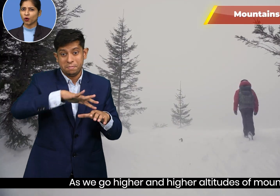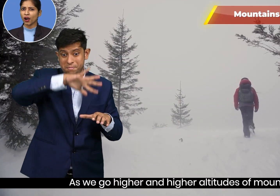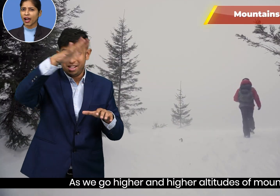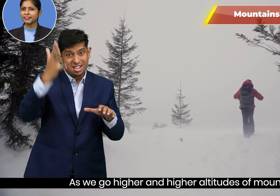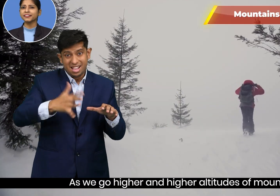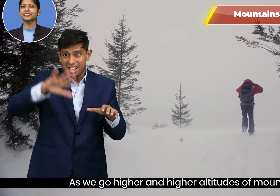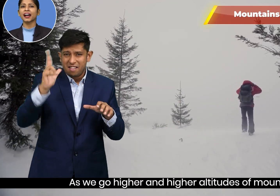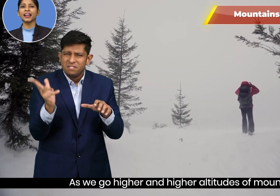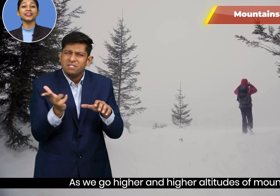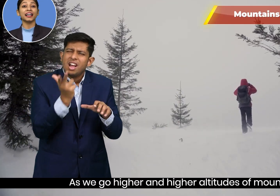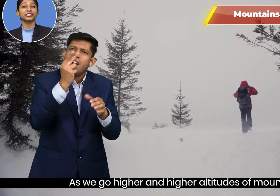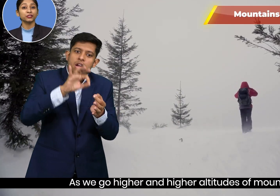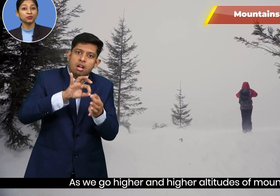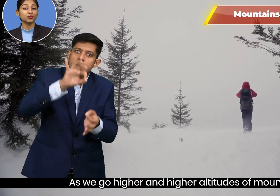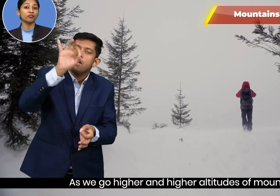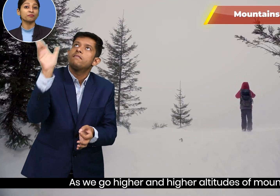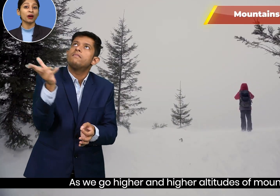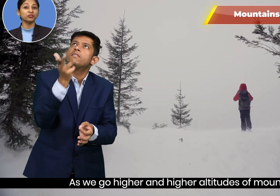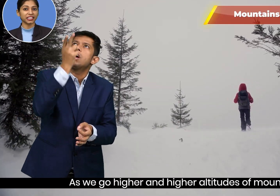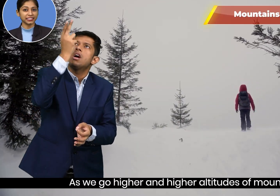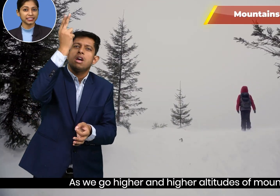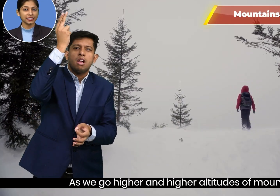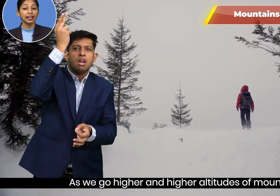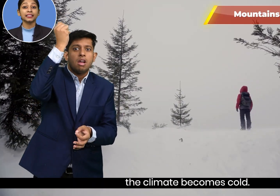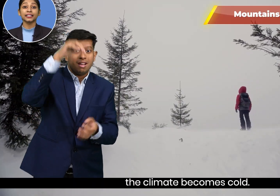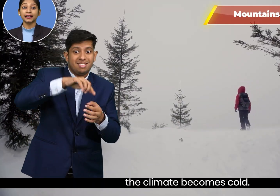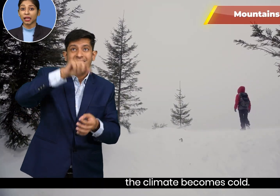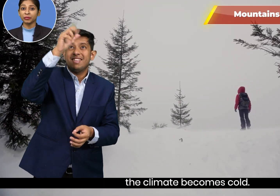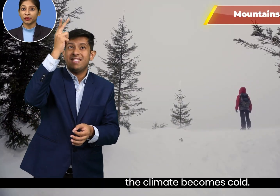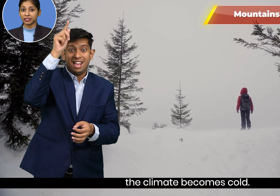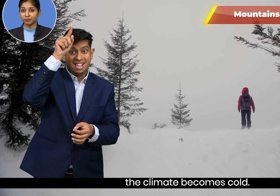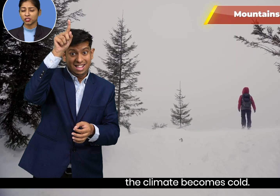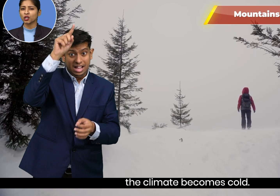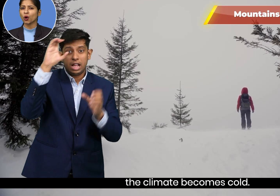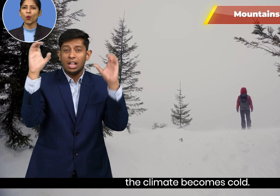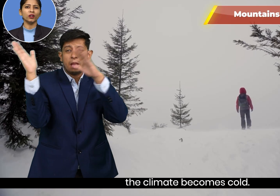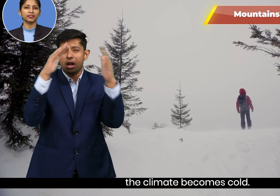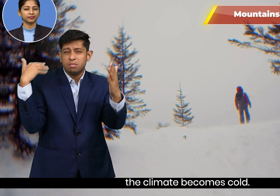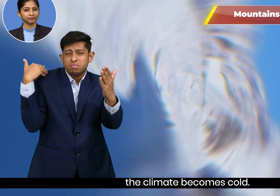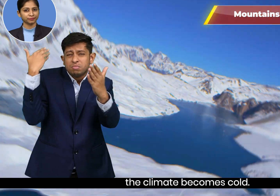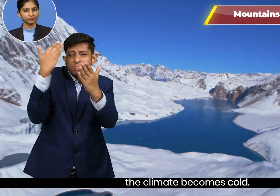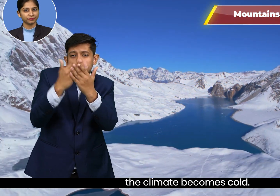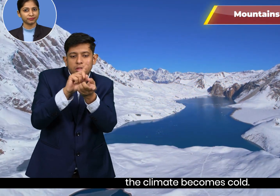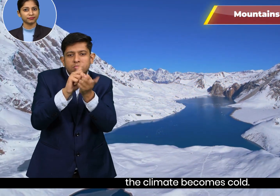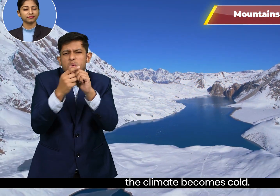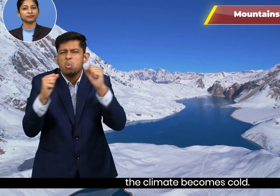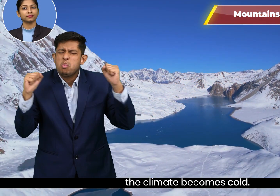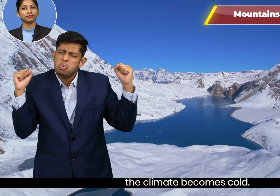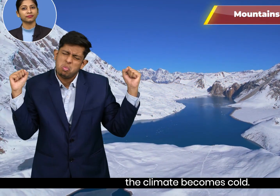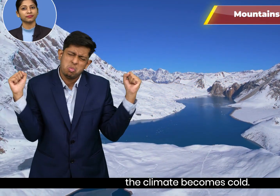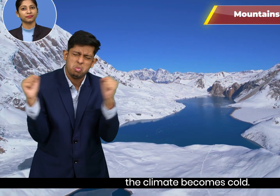As we go higher and higher altitudes of mountains, the climate becomes cold.